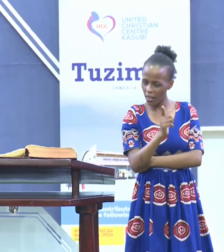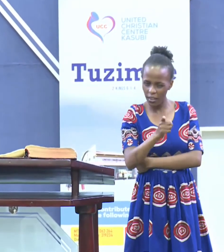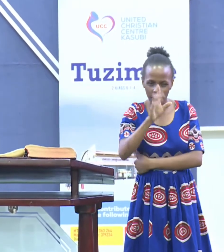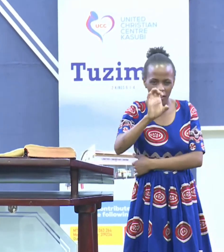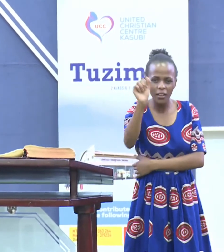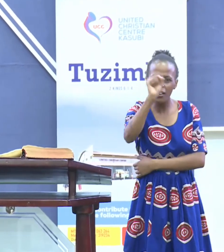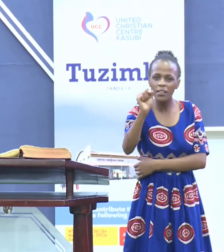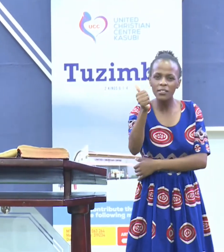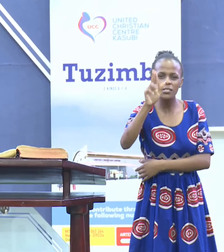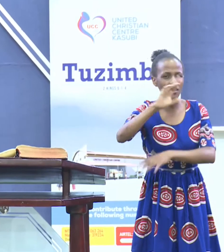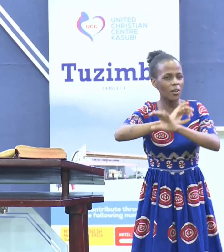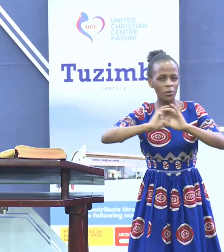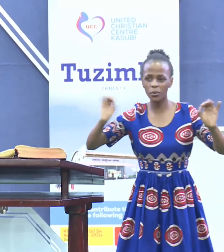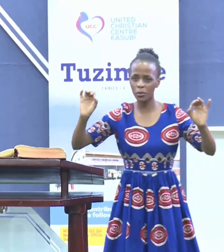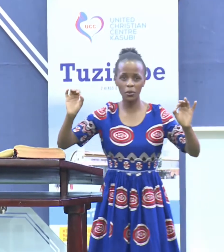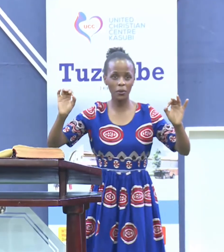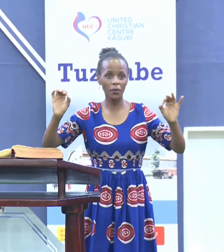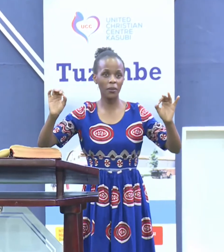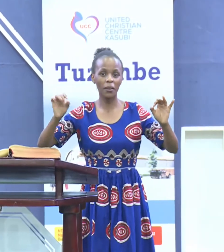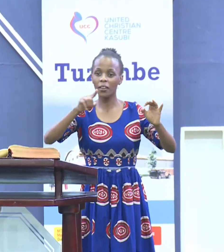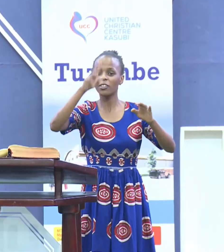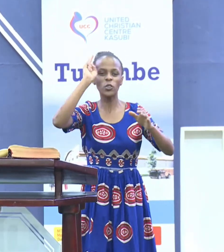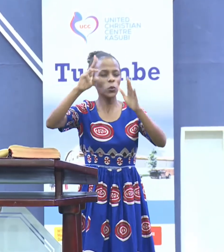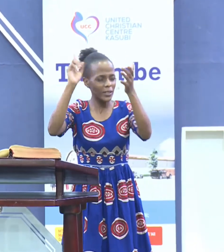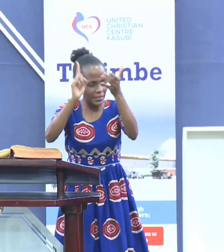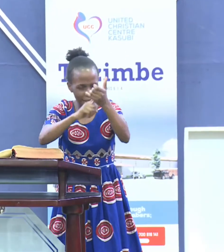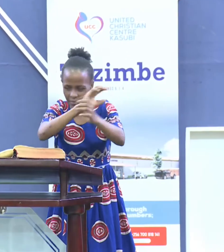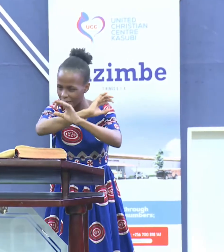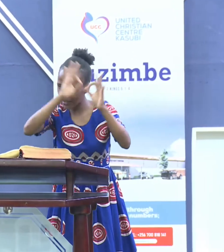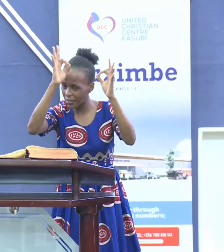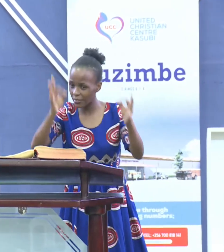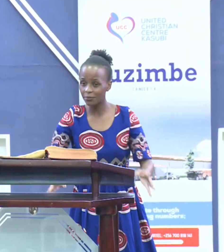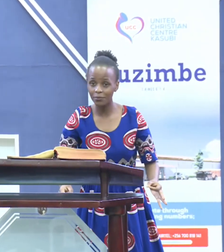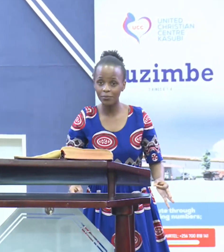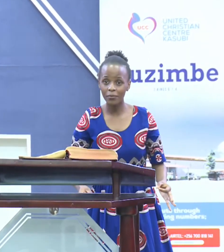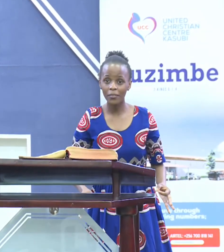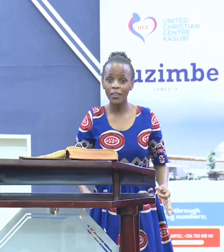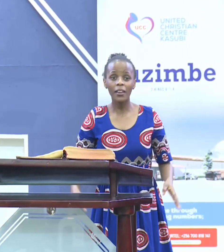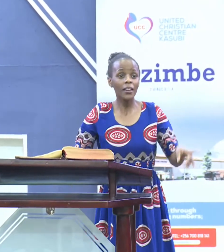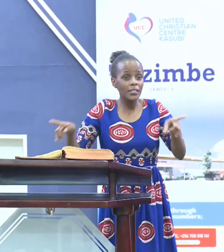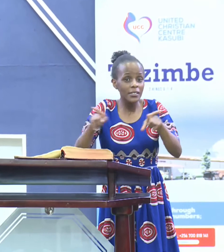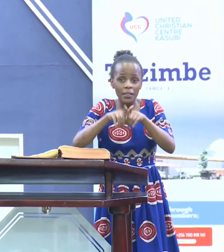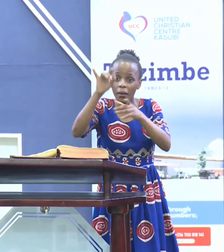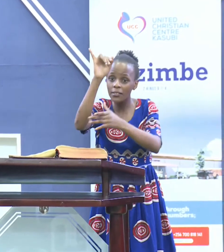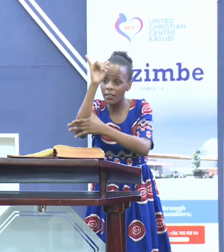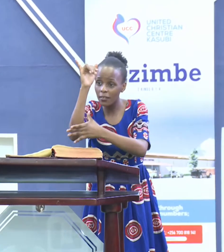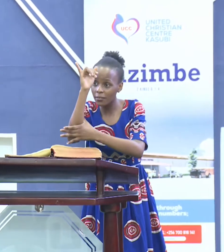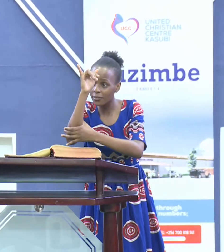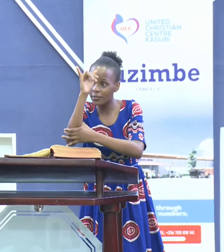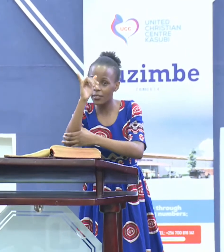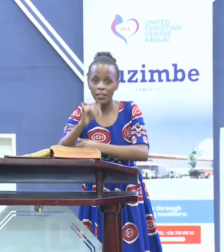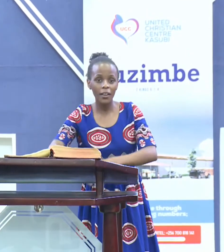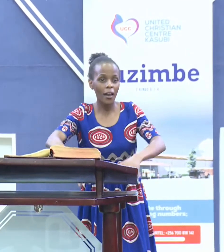if only Isaac gets to know that this is not Esau, you're not going to get anything. And